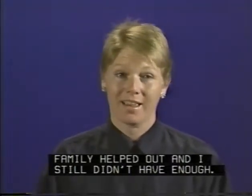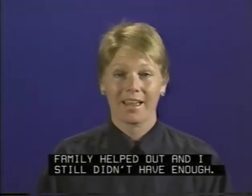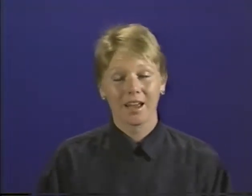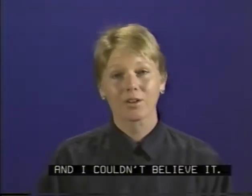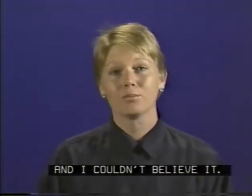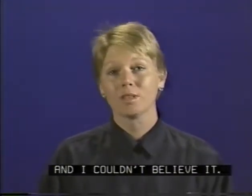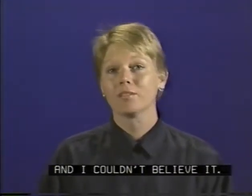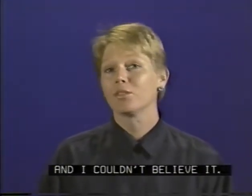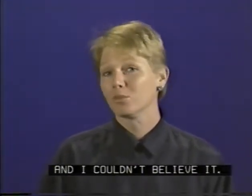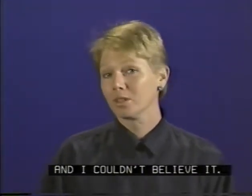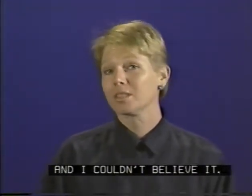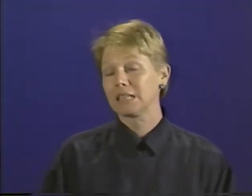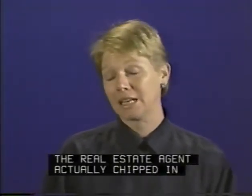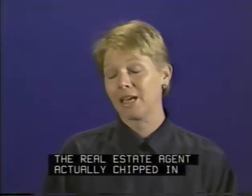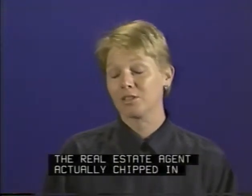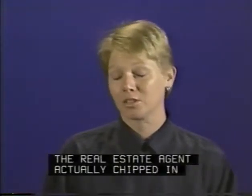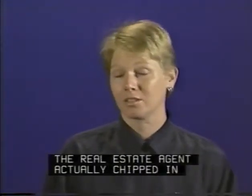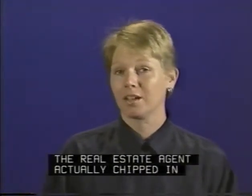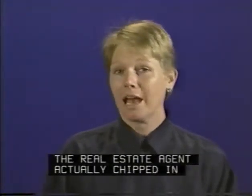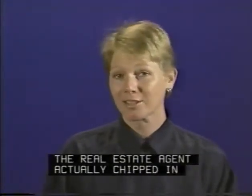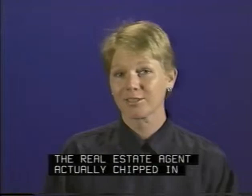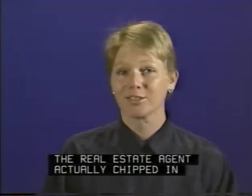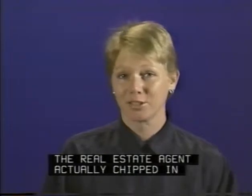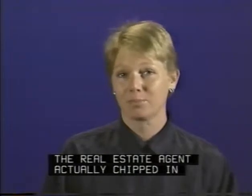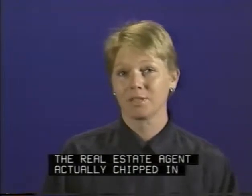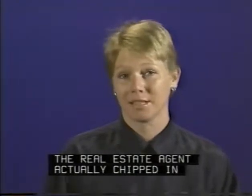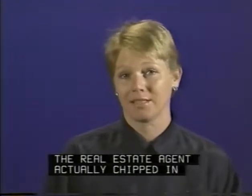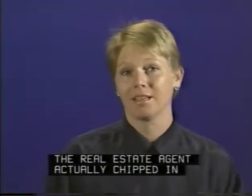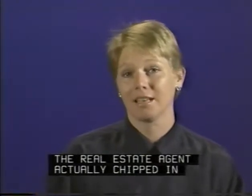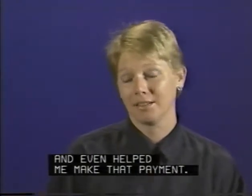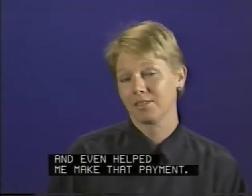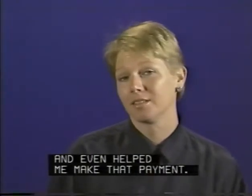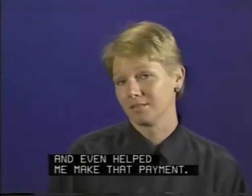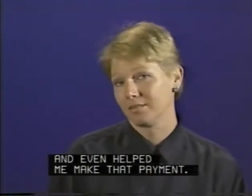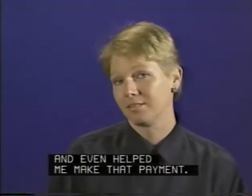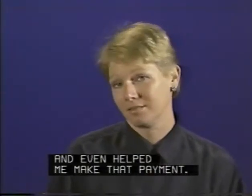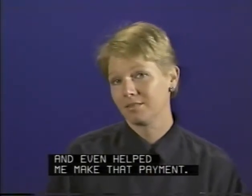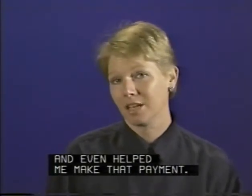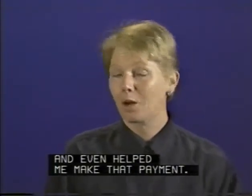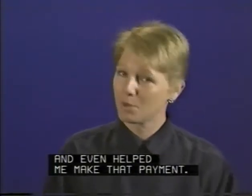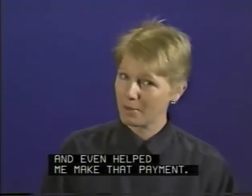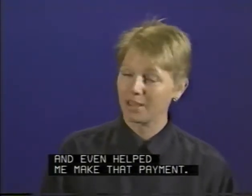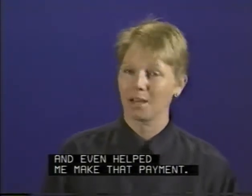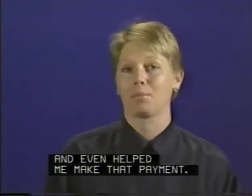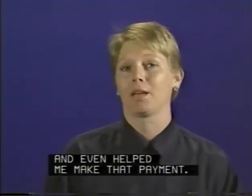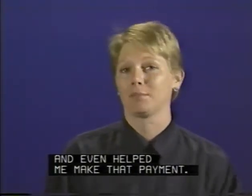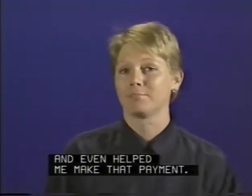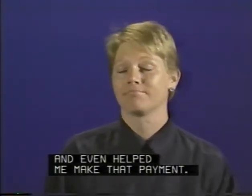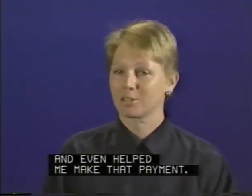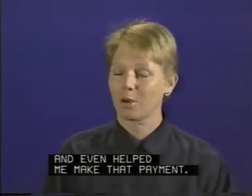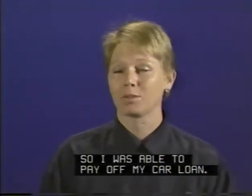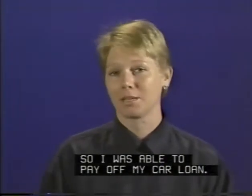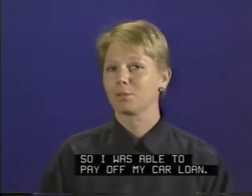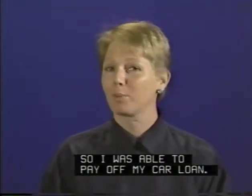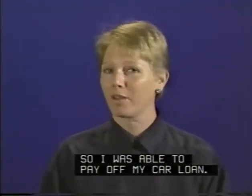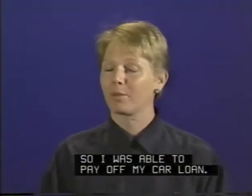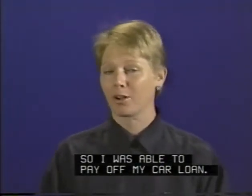And I couldn't believe it. The real estate agent actually chipped in and even helped me make that payment. So I was able to pay off my car